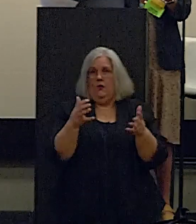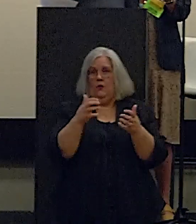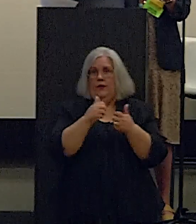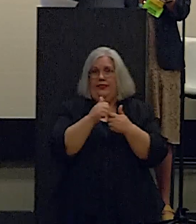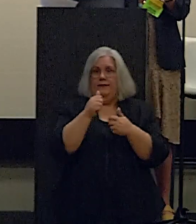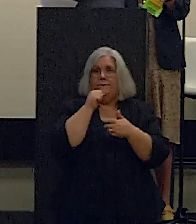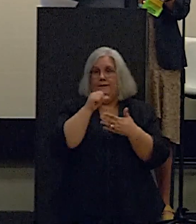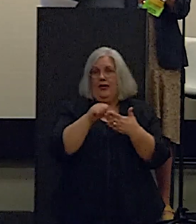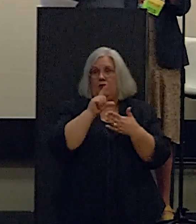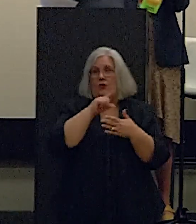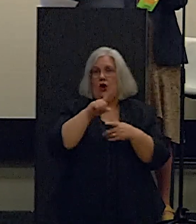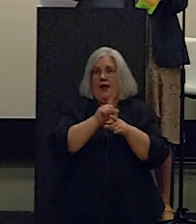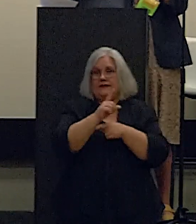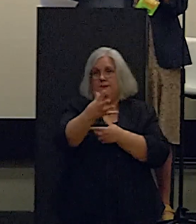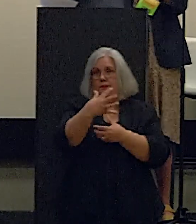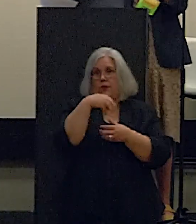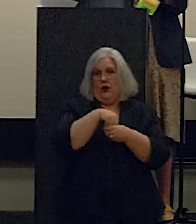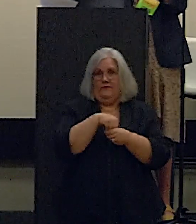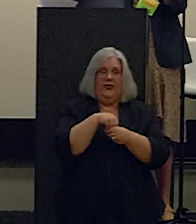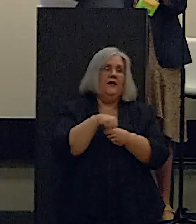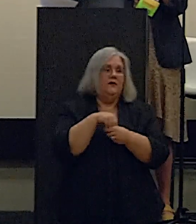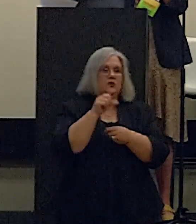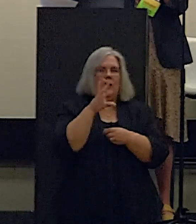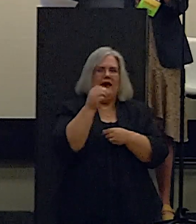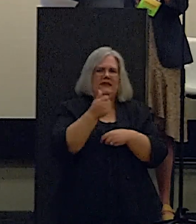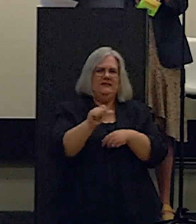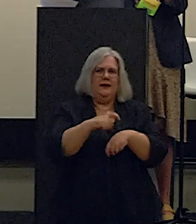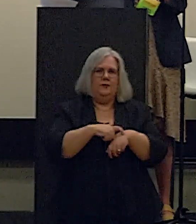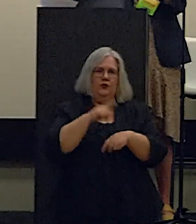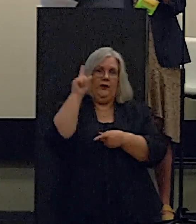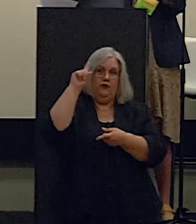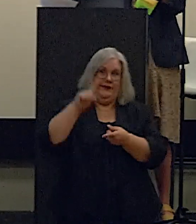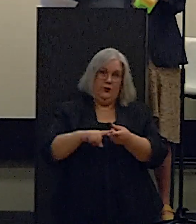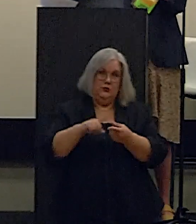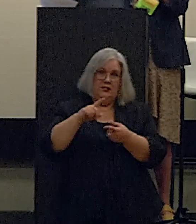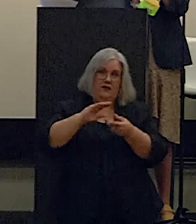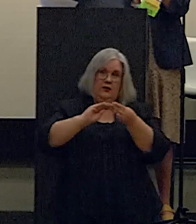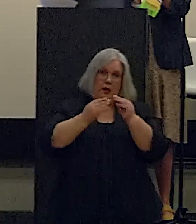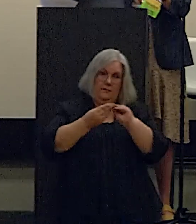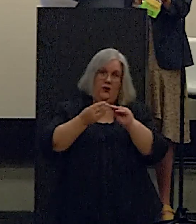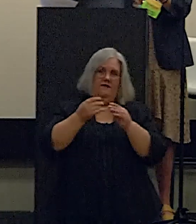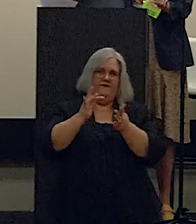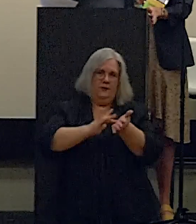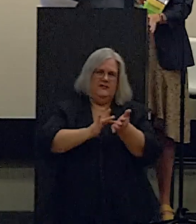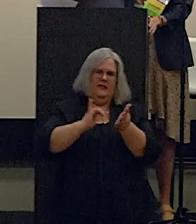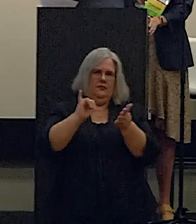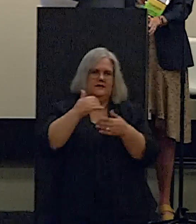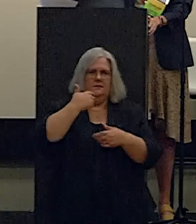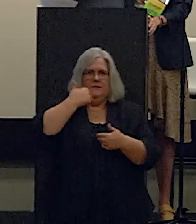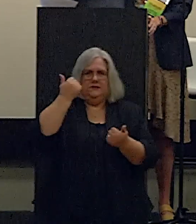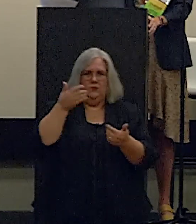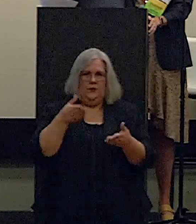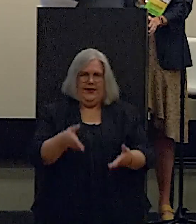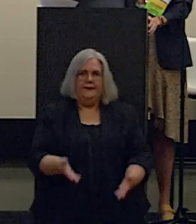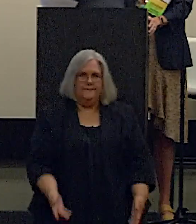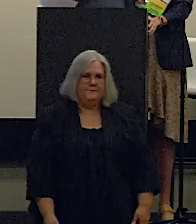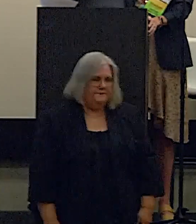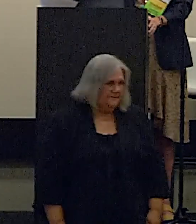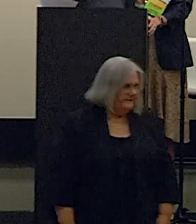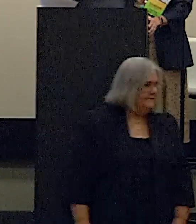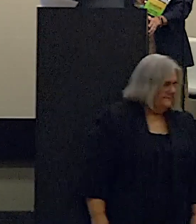part of that. So anytime you can reduce a pharmacy for people, that's an excellent way to